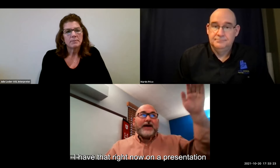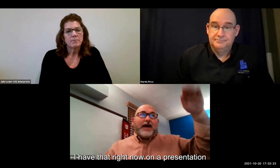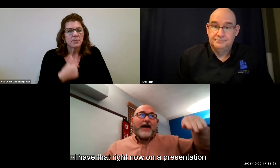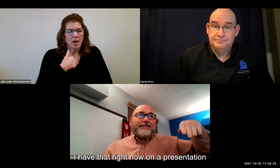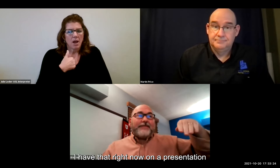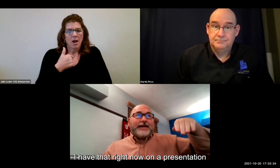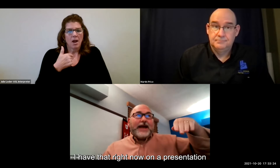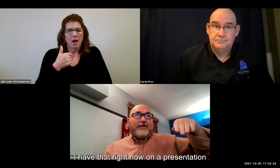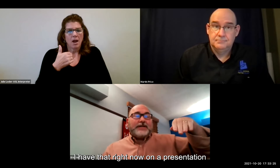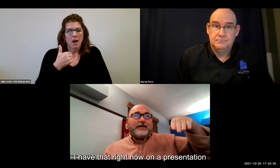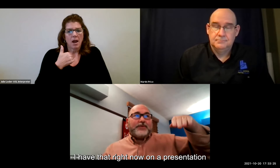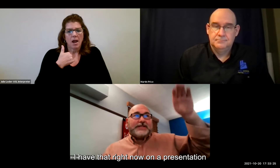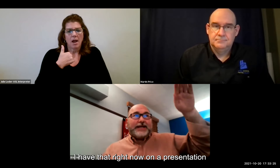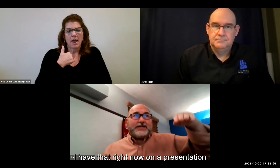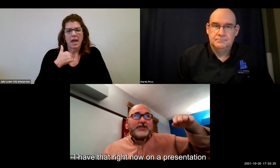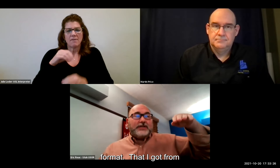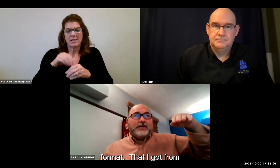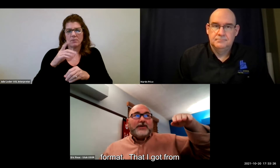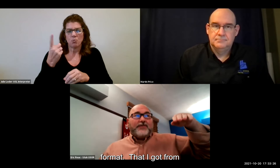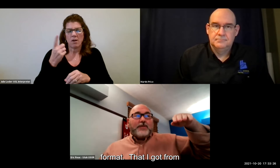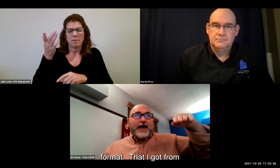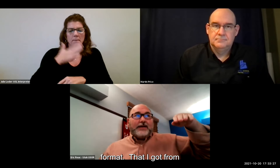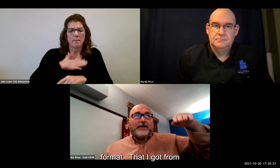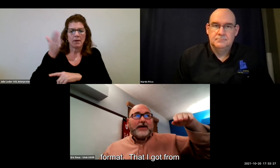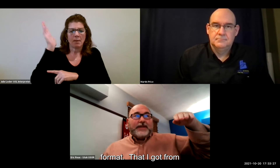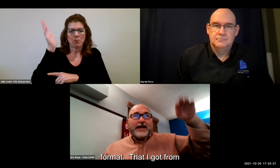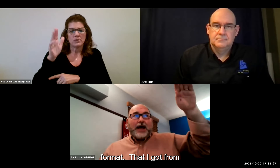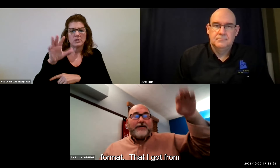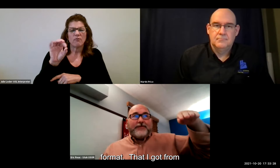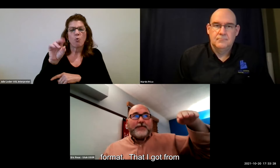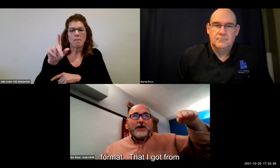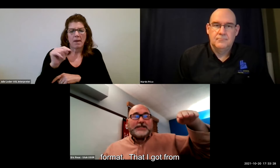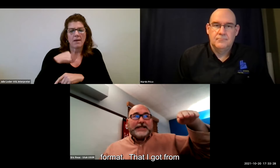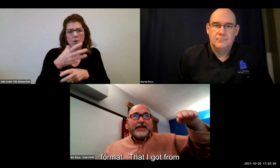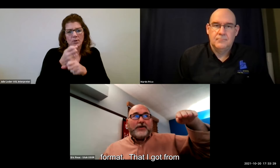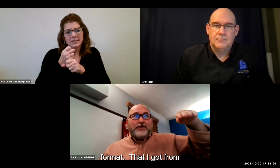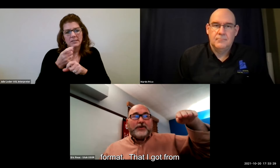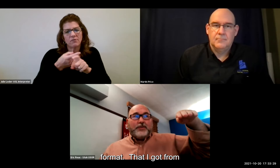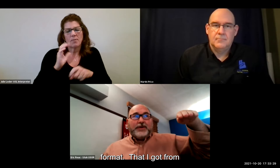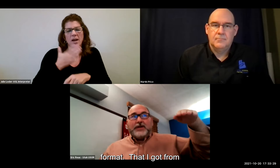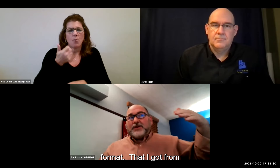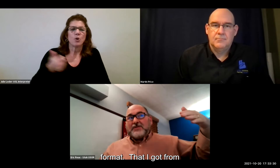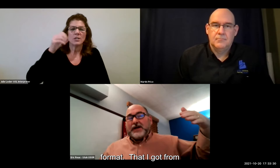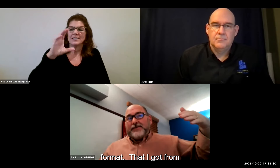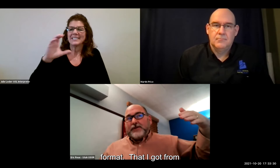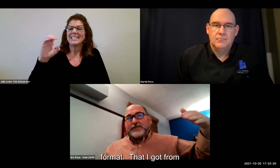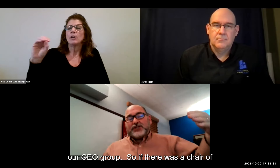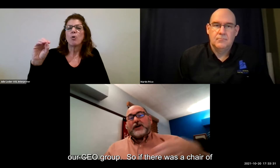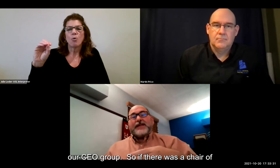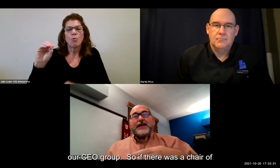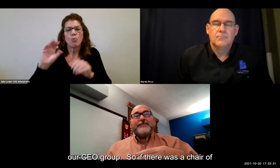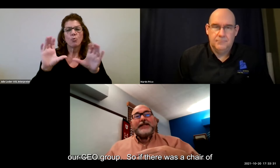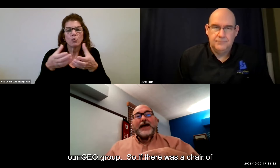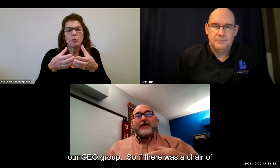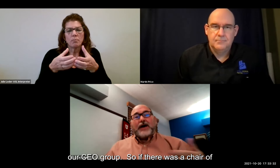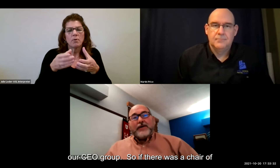have that right now in a presentation format that I got from our CEO group. So if there was a chair